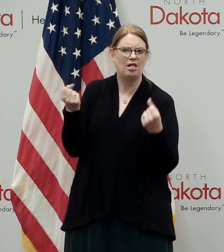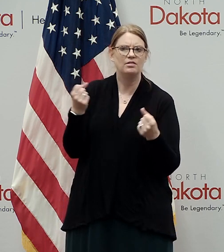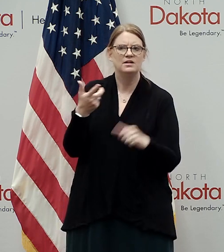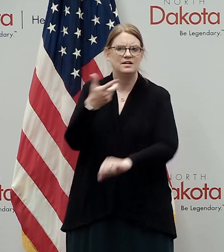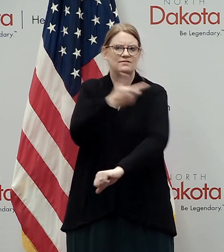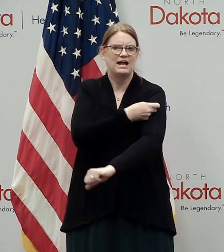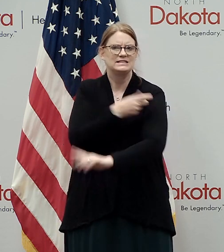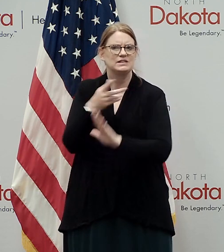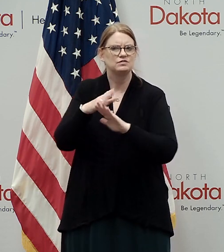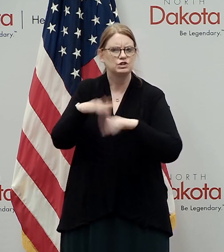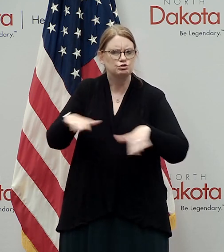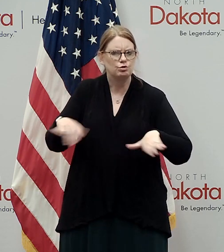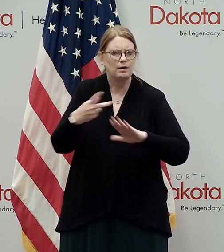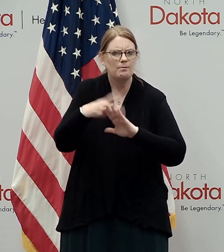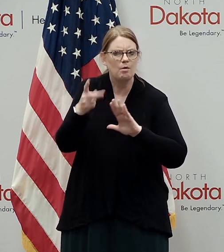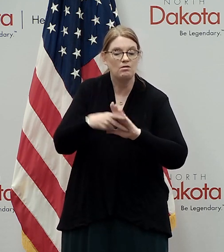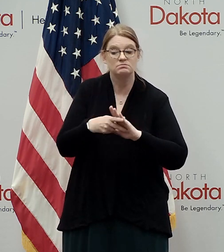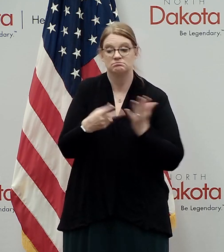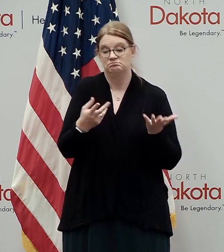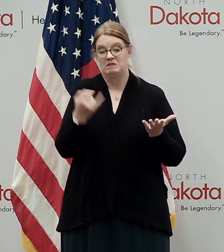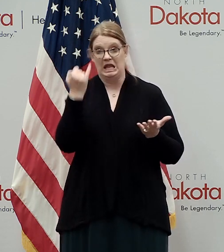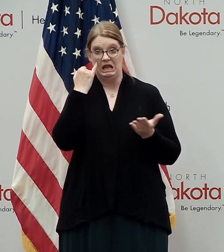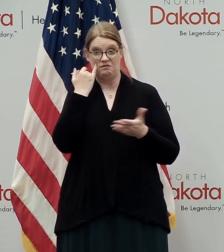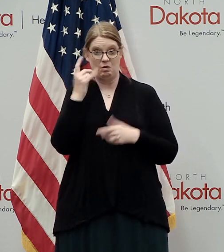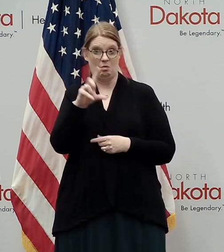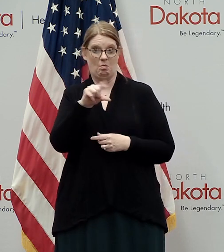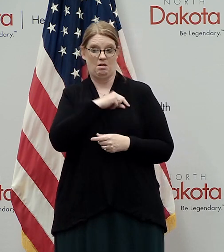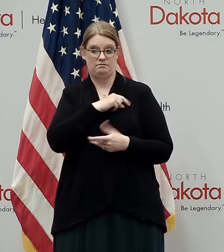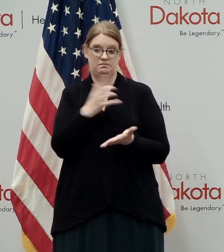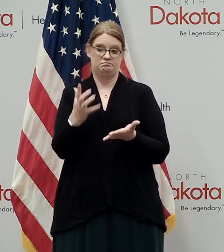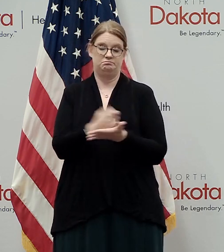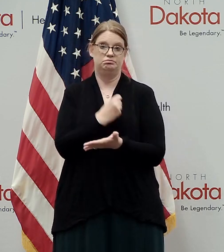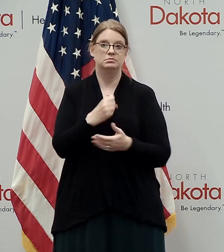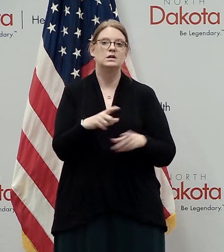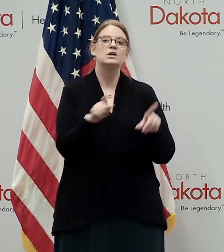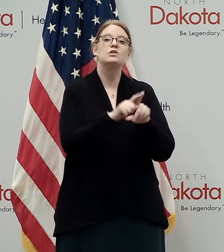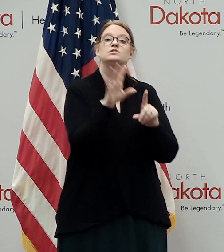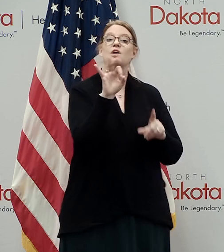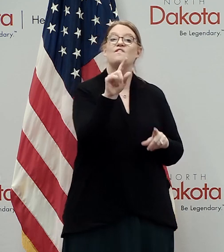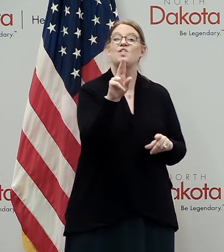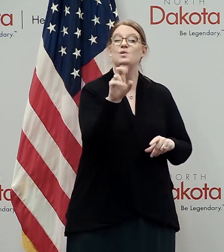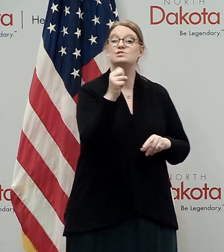for Children program in case you qualify. And then also flu shots.